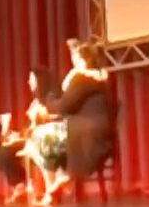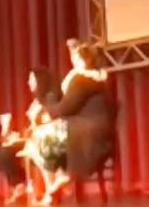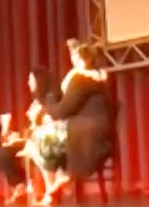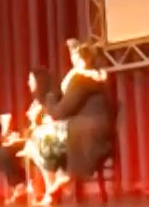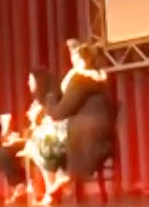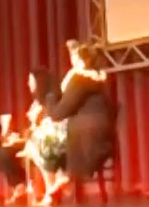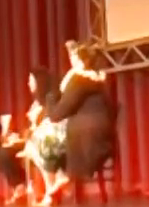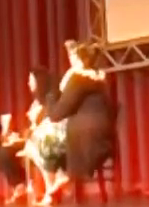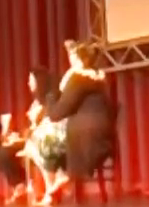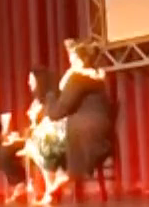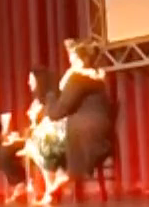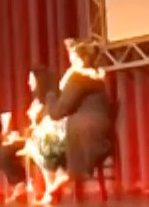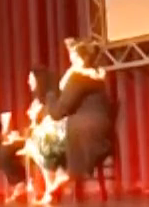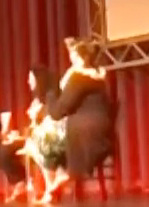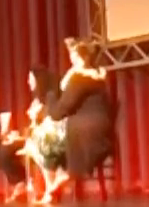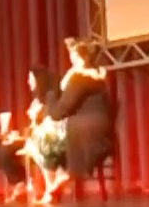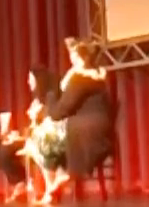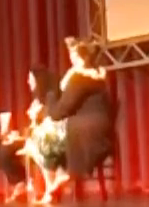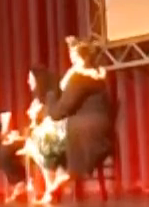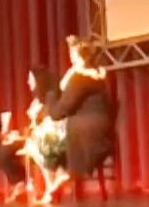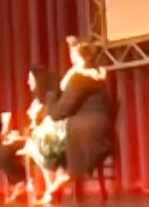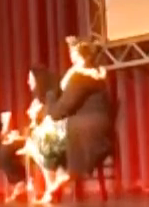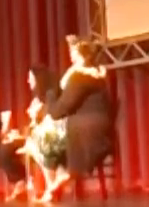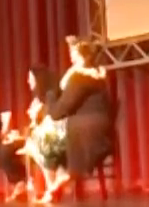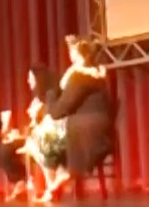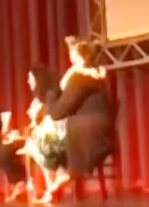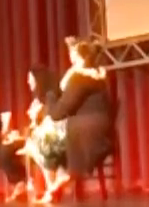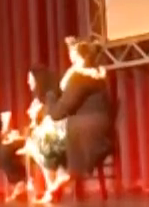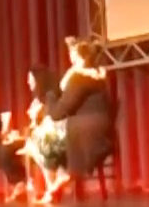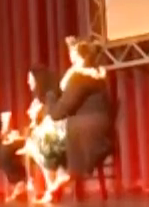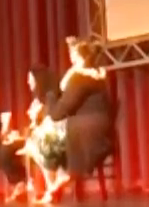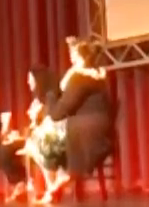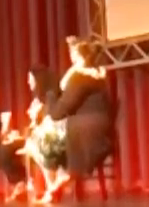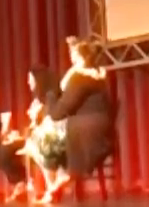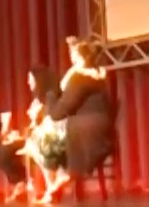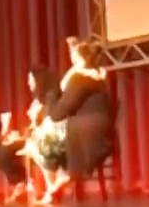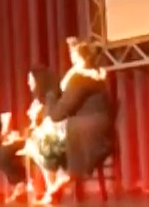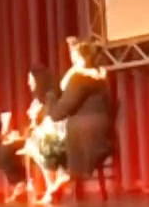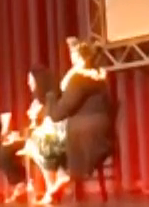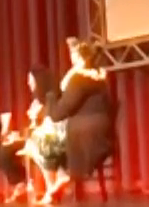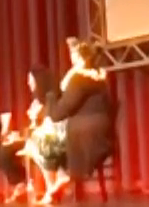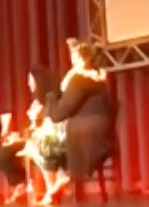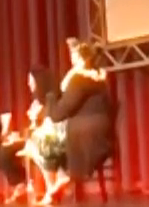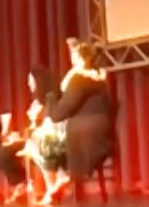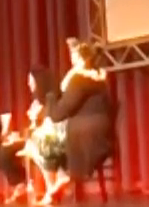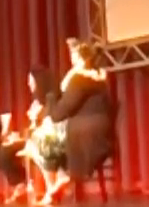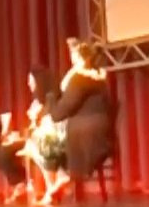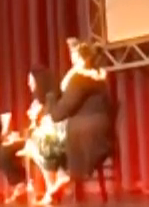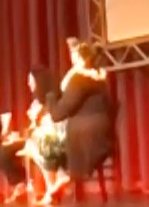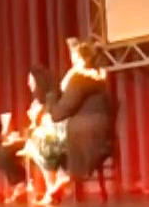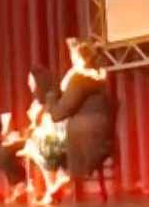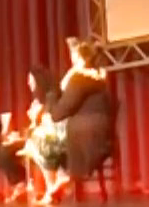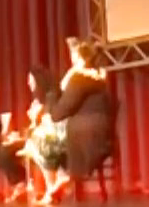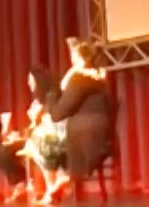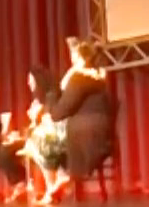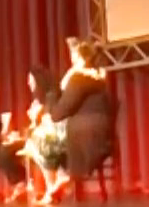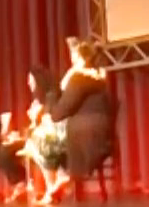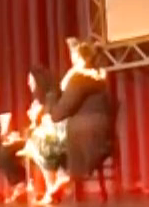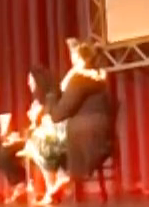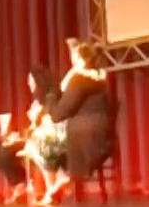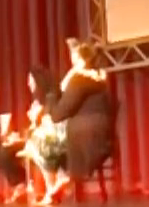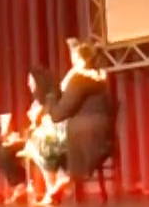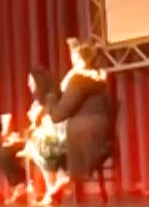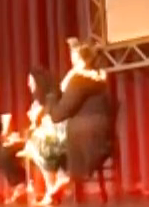start off, the last two festival in the East Coast, led by Tama Waipara, the Whāo Festival in